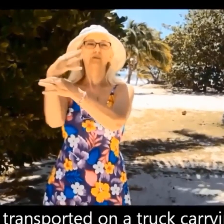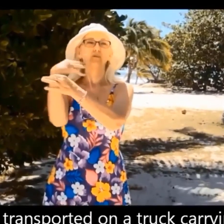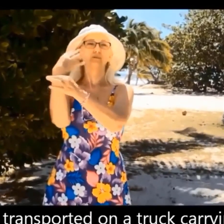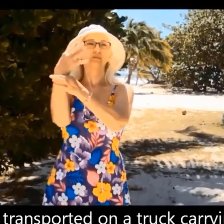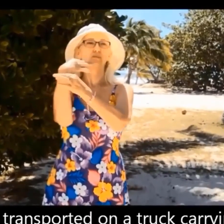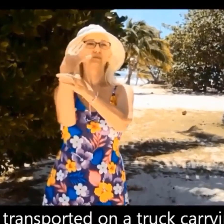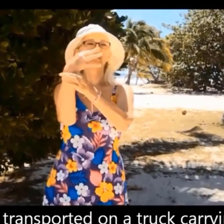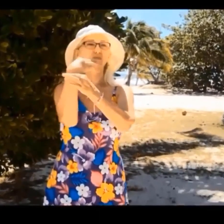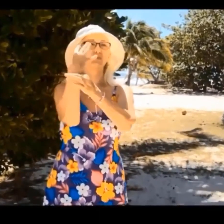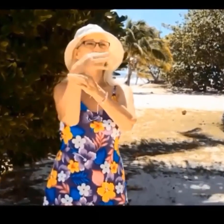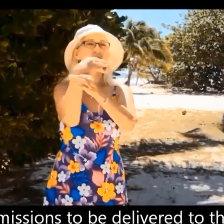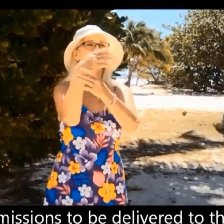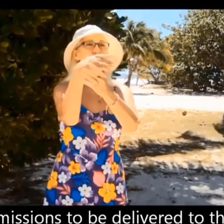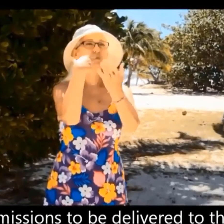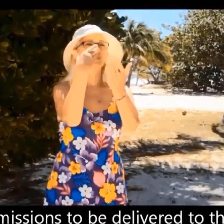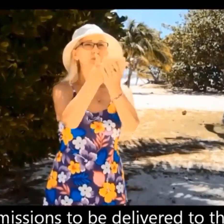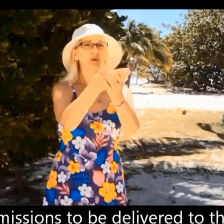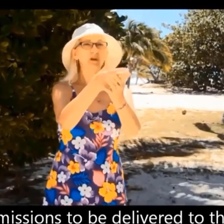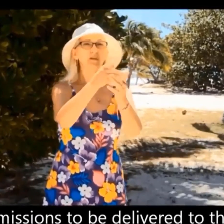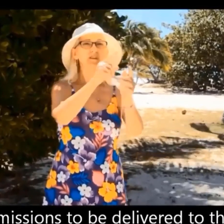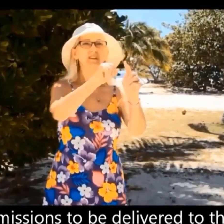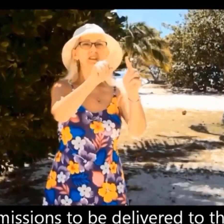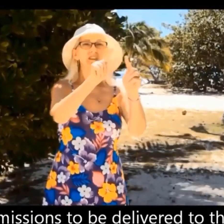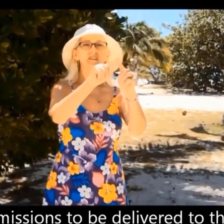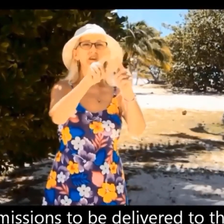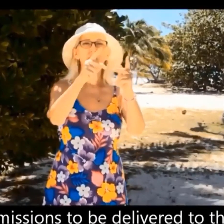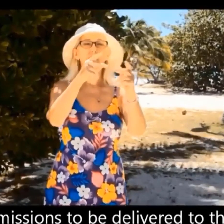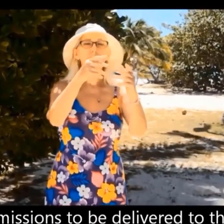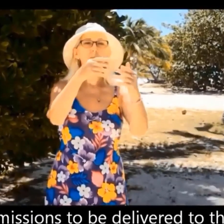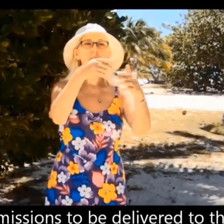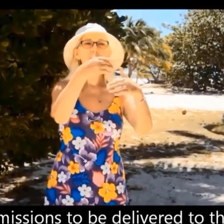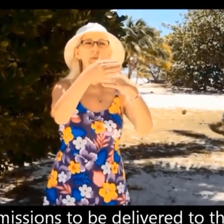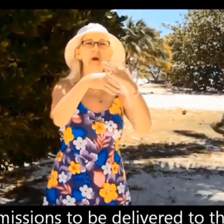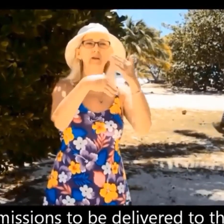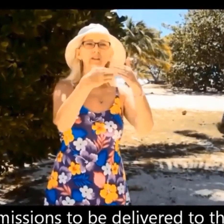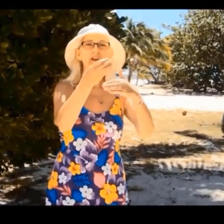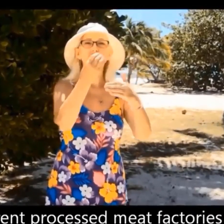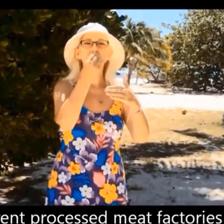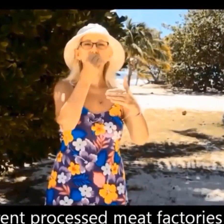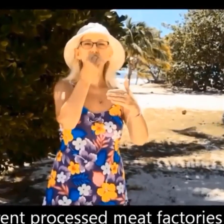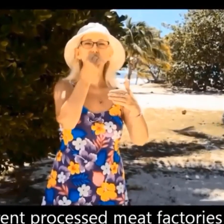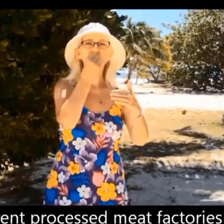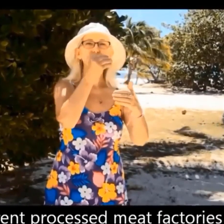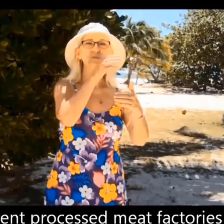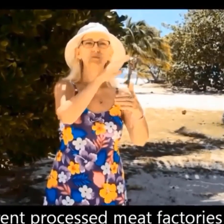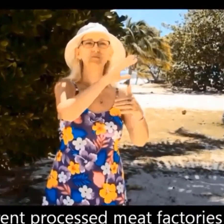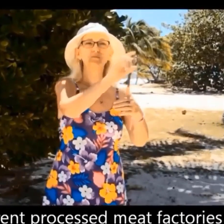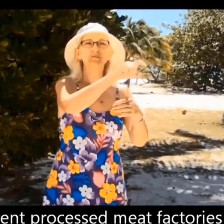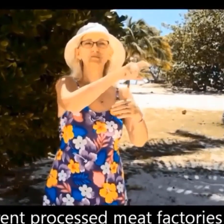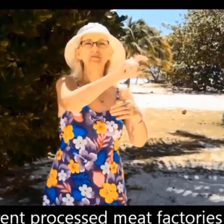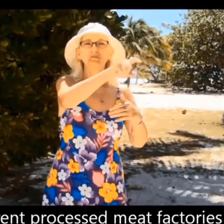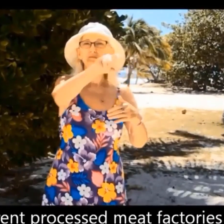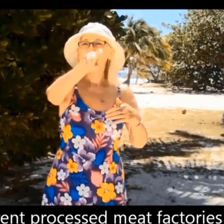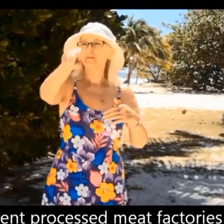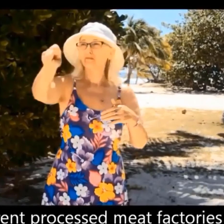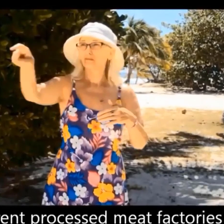truck, carrying more emissions to be delivered to the different processed meat factories.